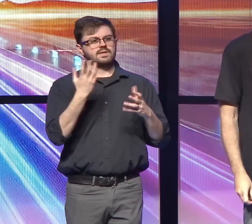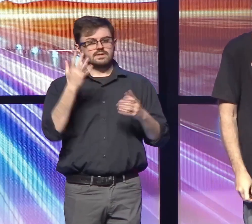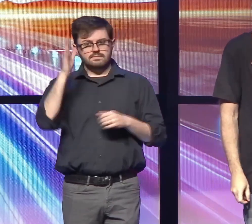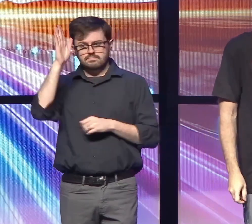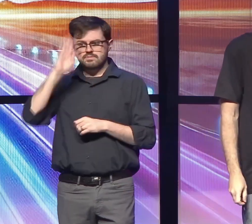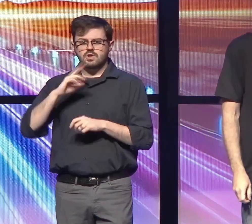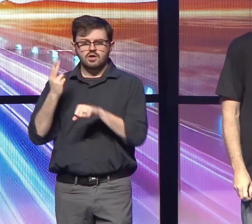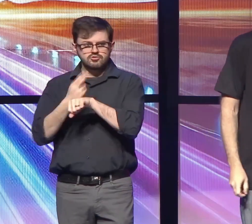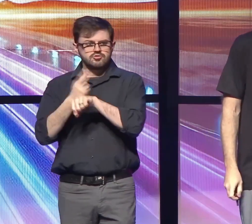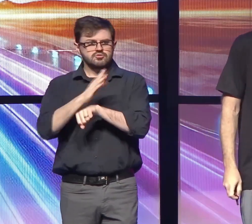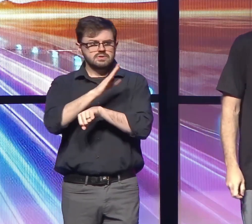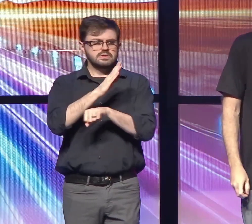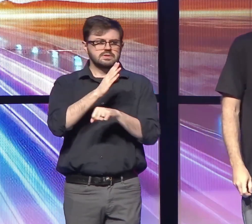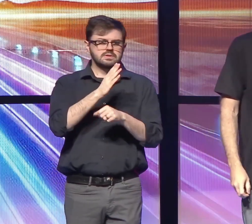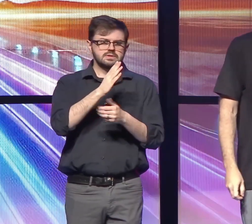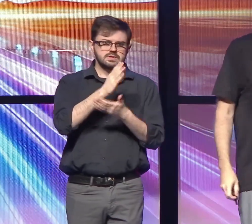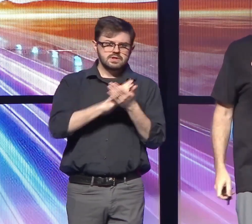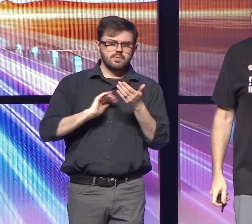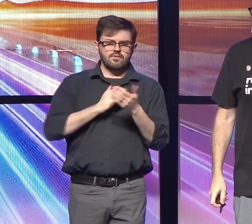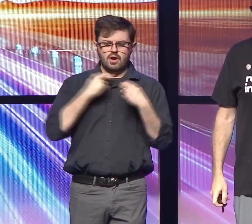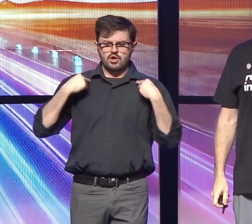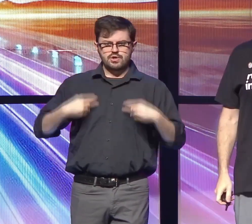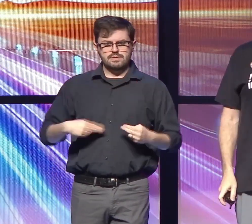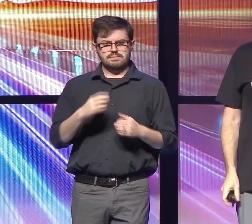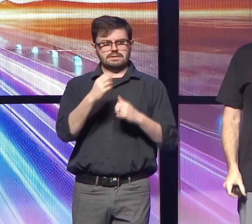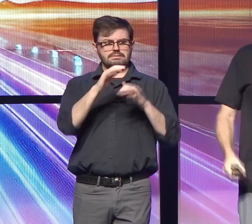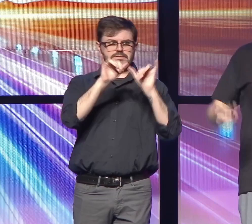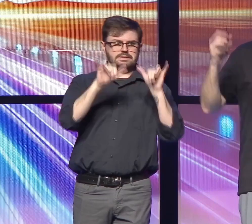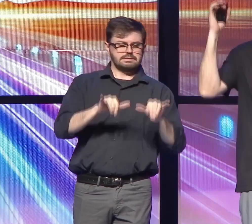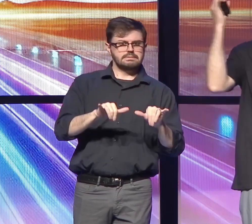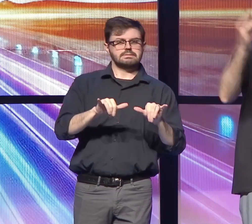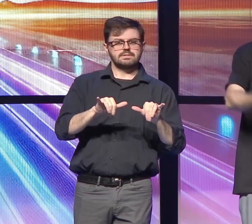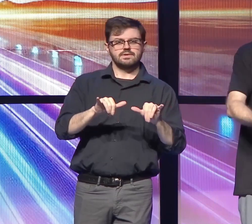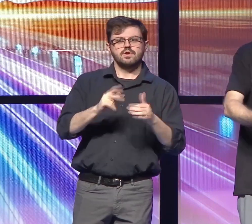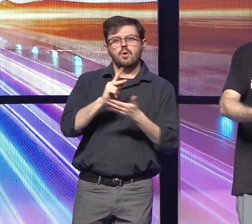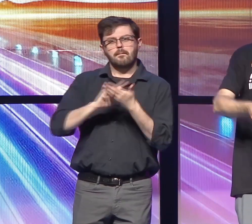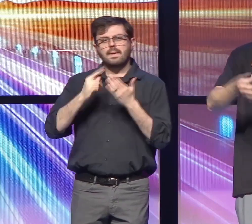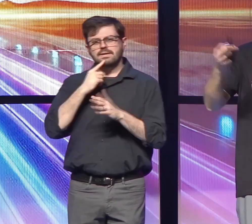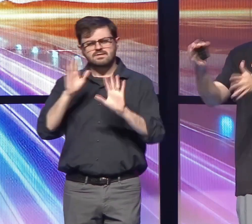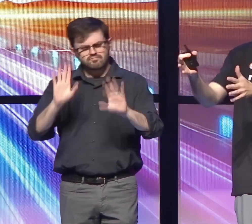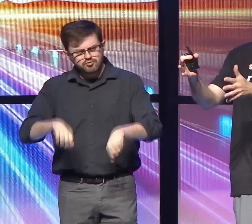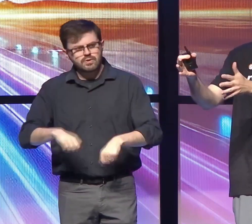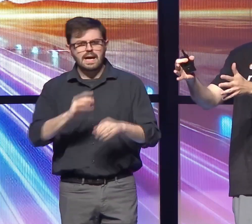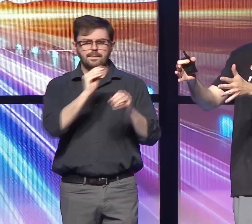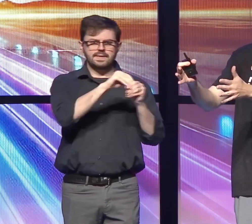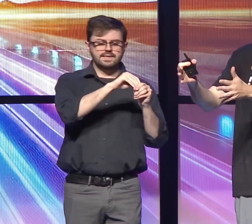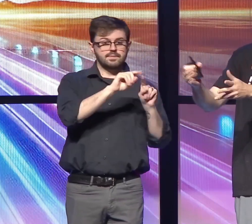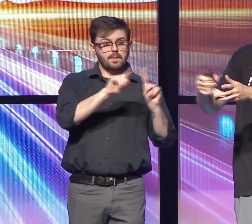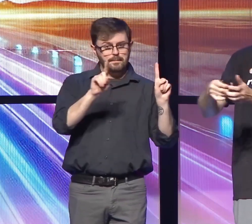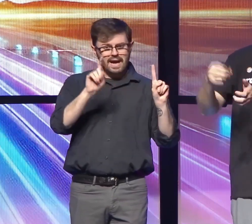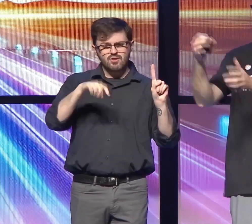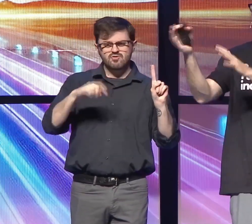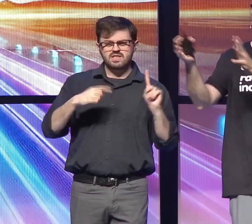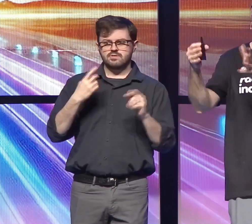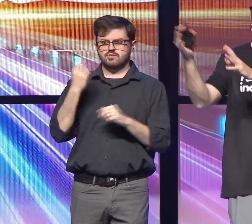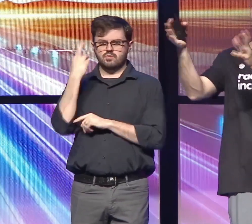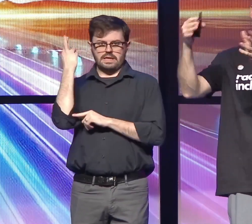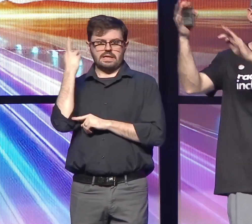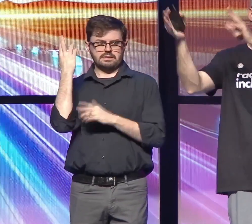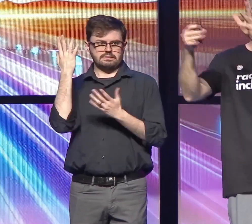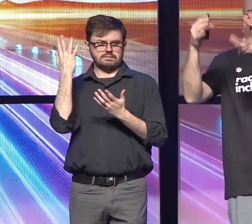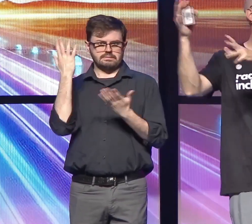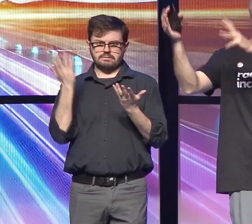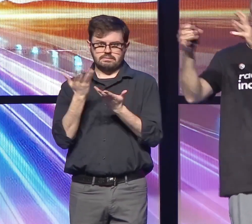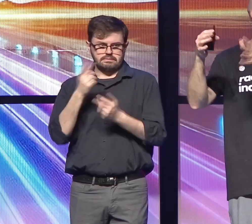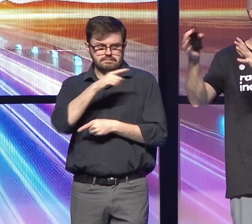that as much in some of his letters, right? So Paul's response is, hey, be in it, but recognize the complexity of it. And sometimes, you